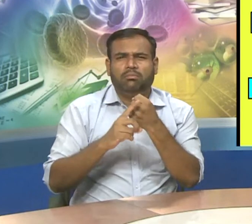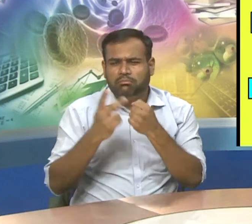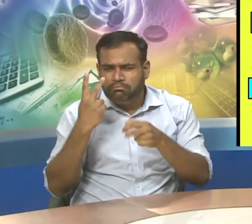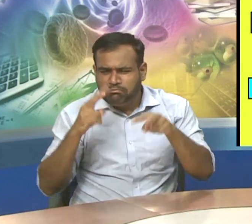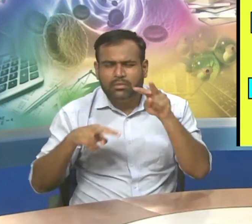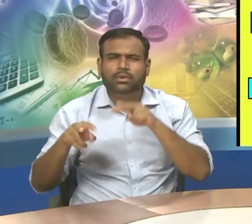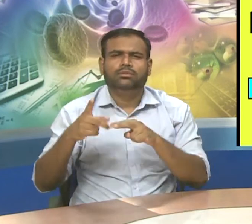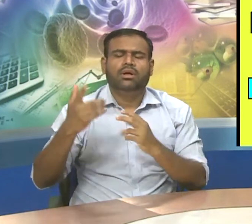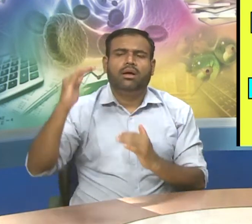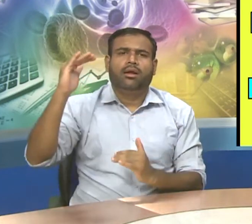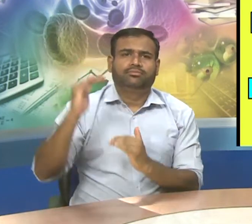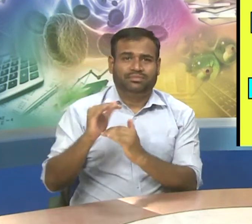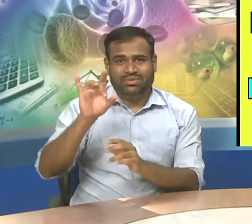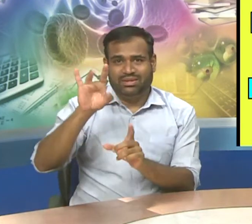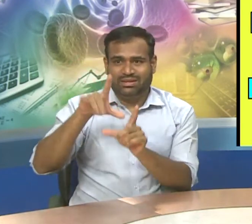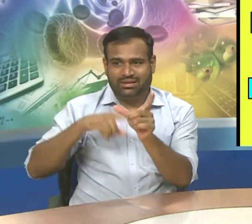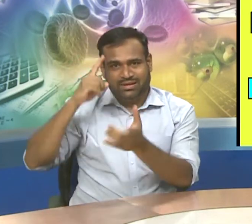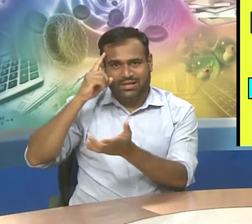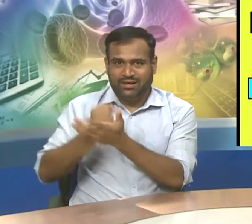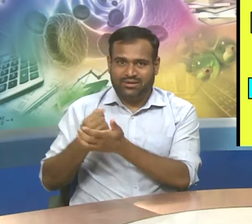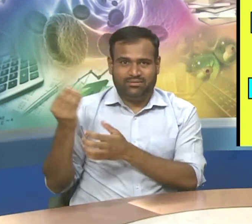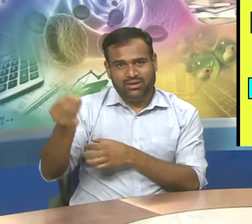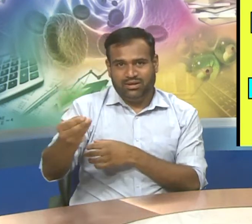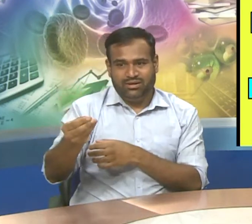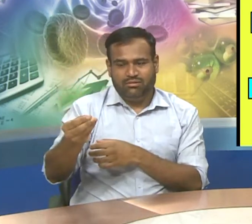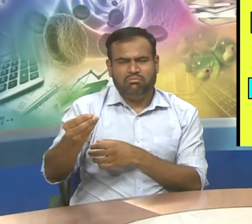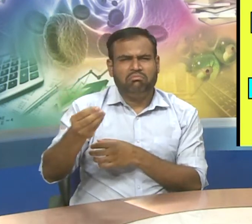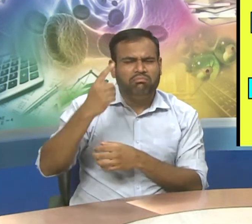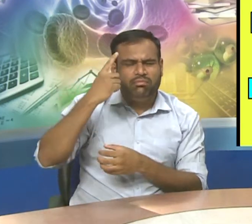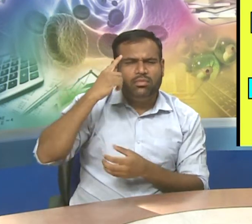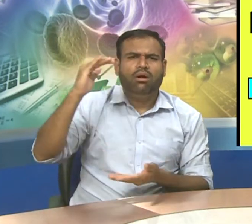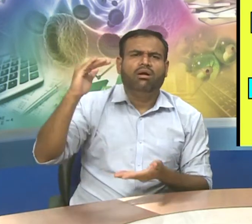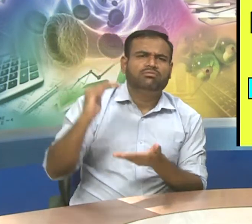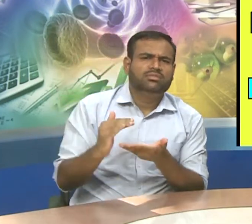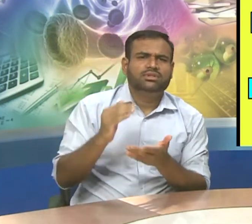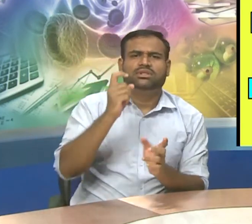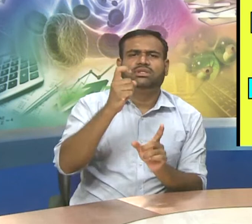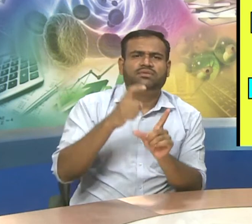So the time period would be reduced in the remission.